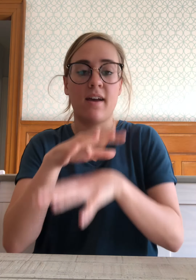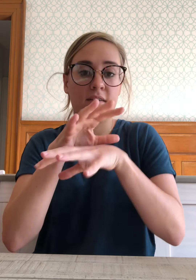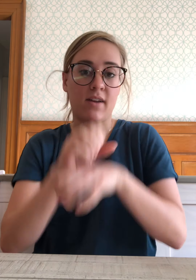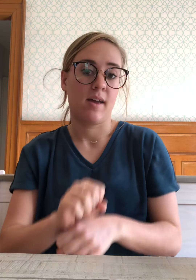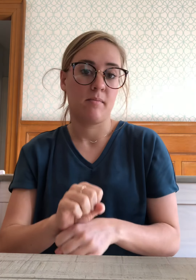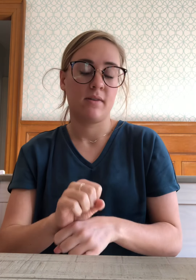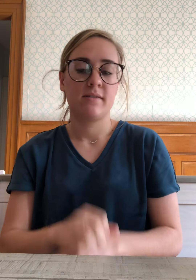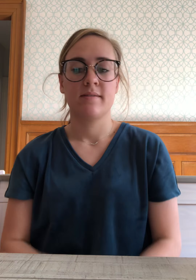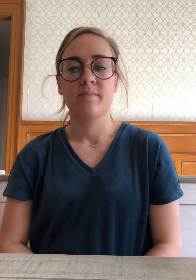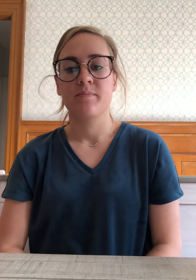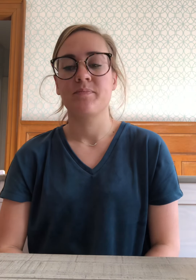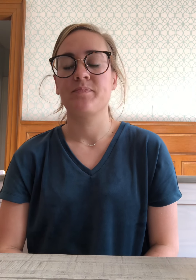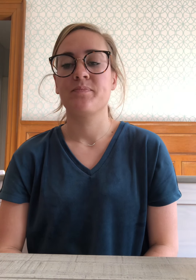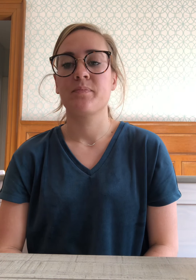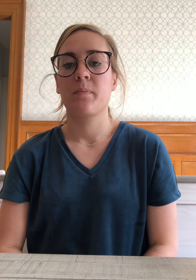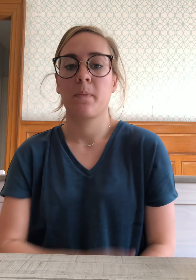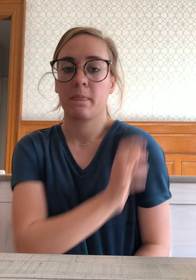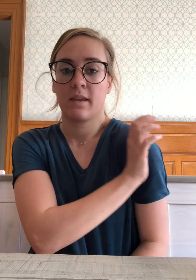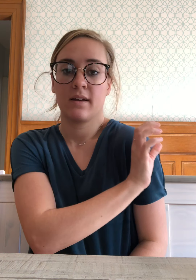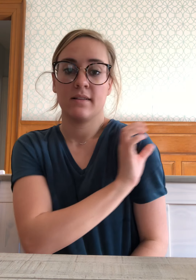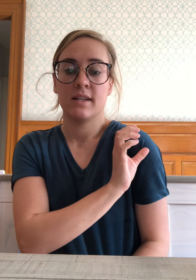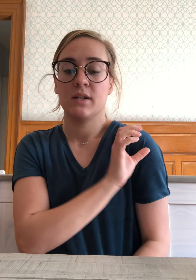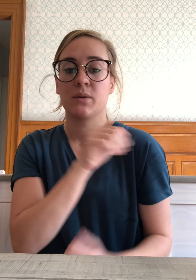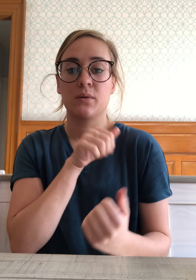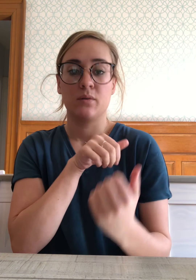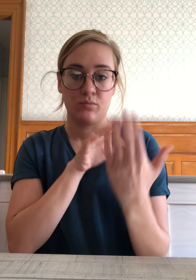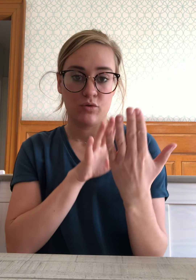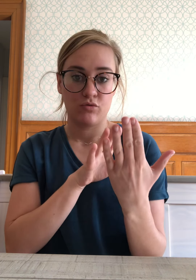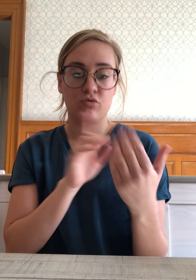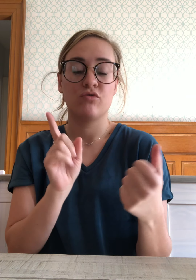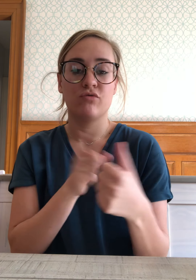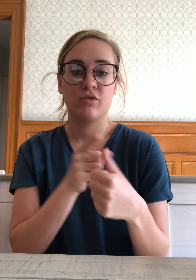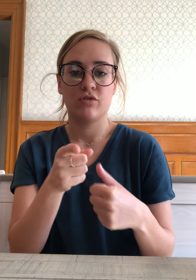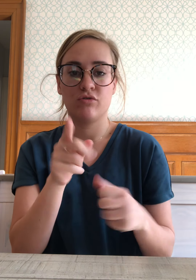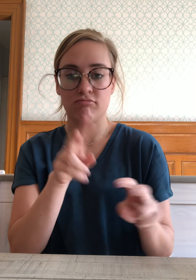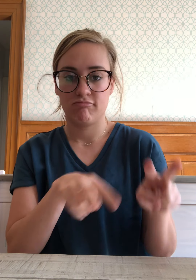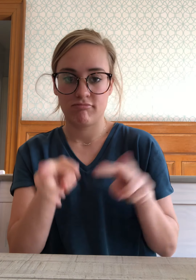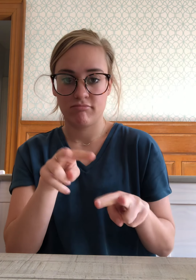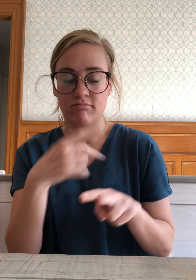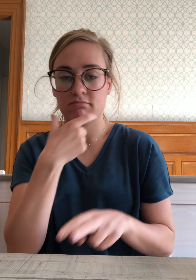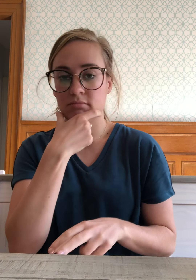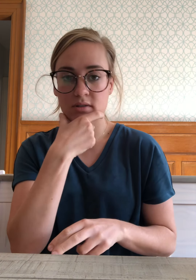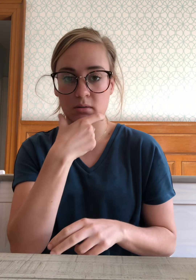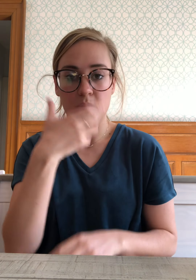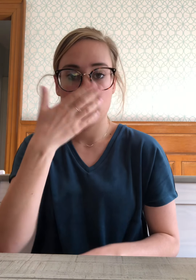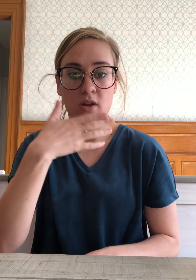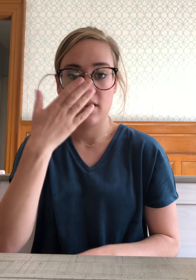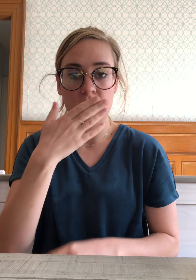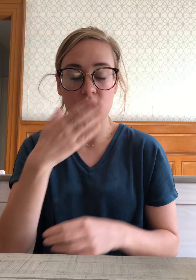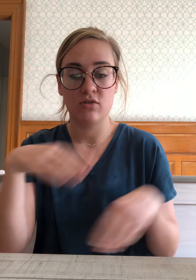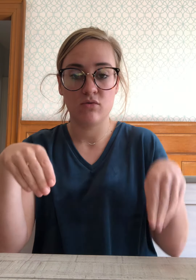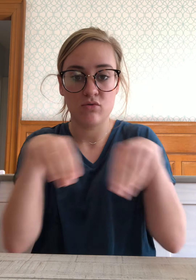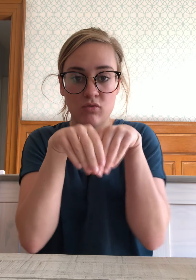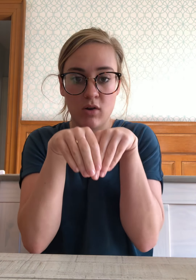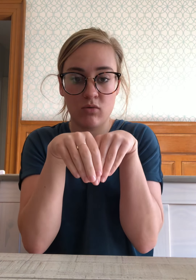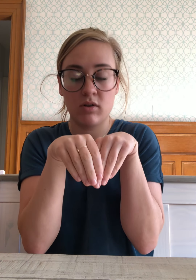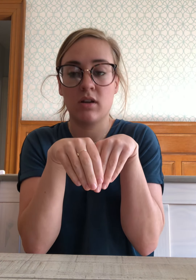The clinical approach is that you first observe mandibular anterior crowding, a lot of crowding.